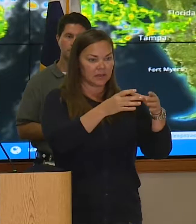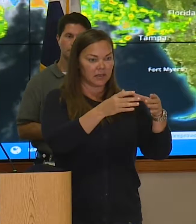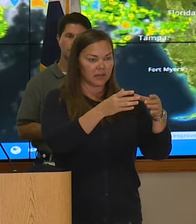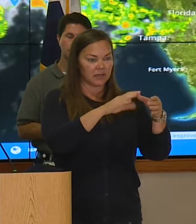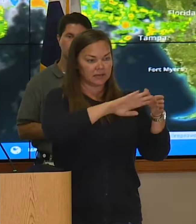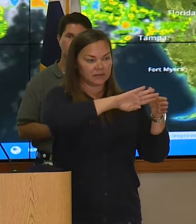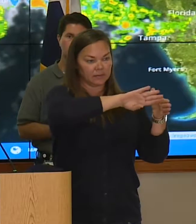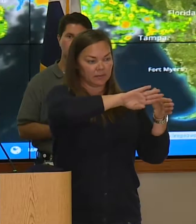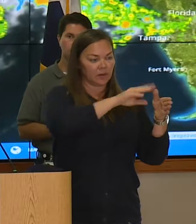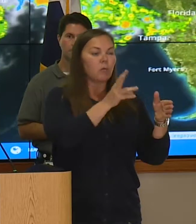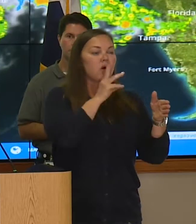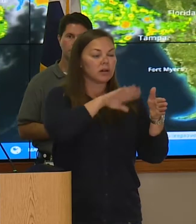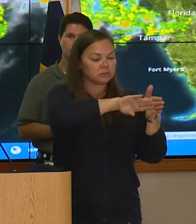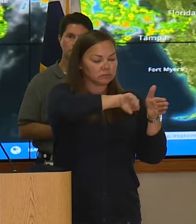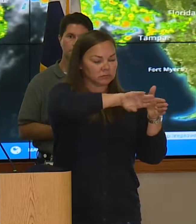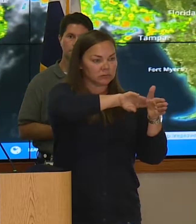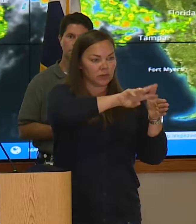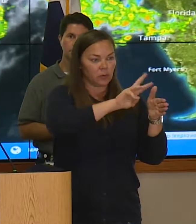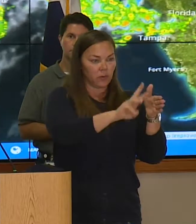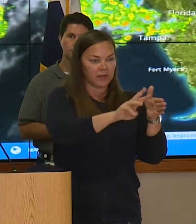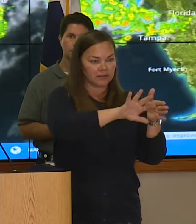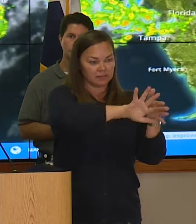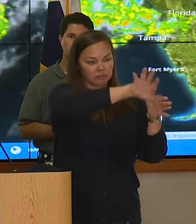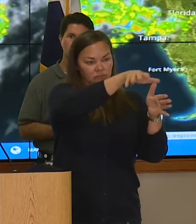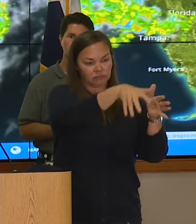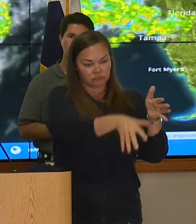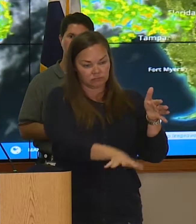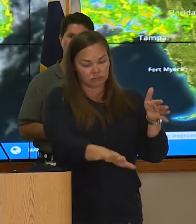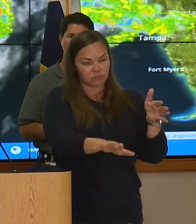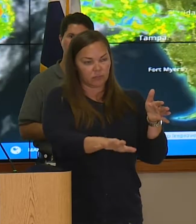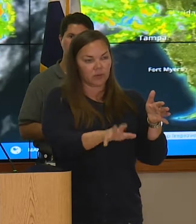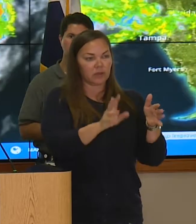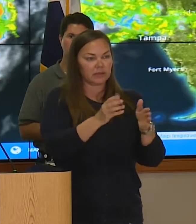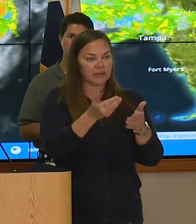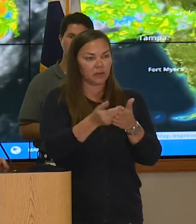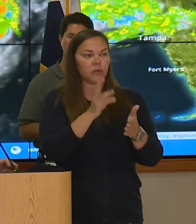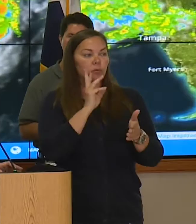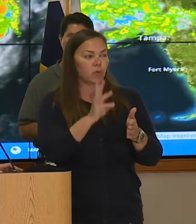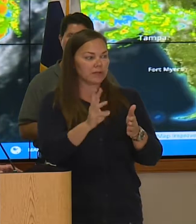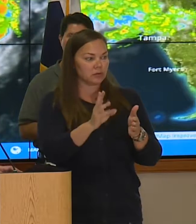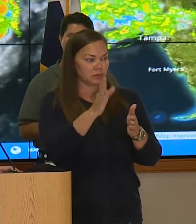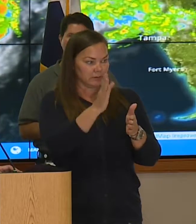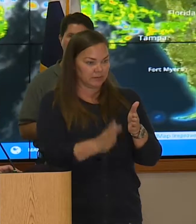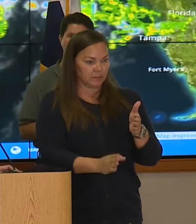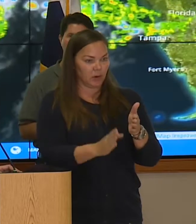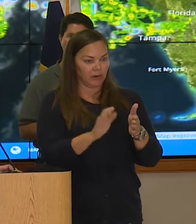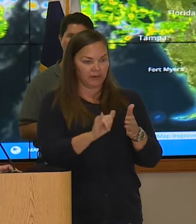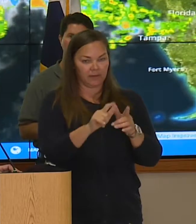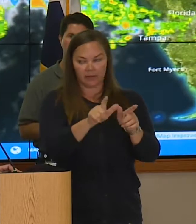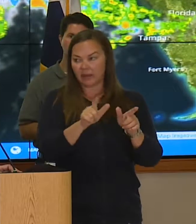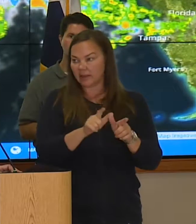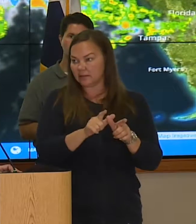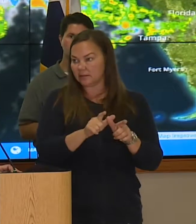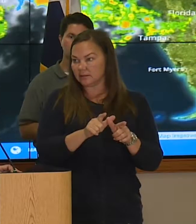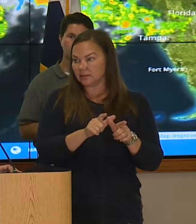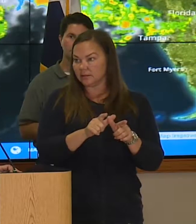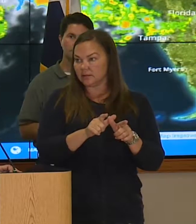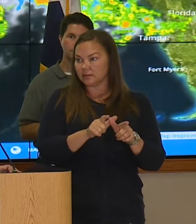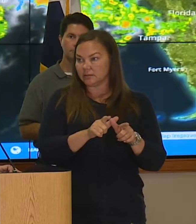the west and flooding the structures along the western portion of the reservoir land.